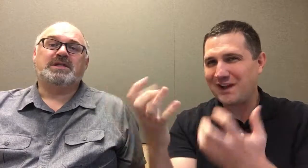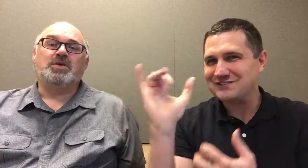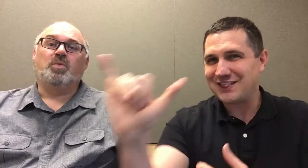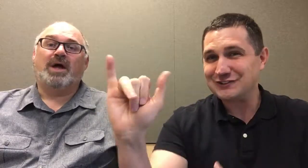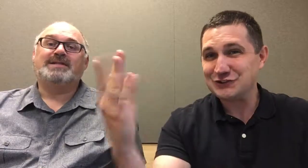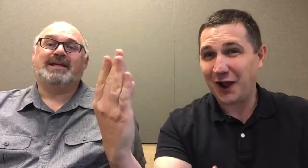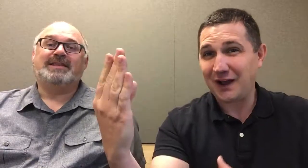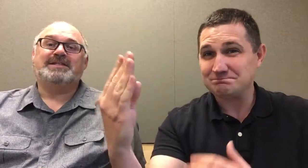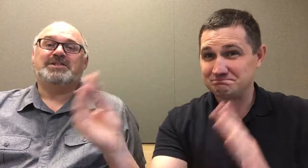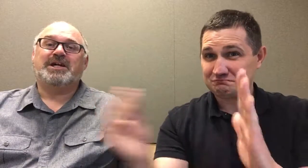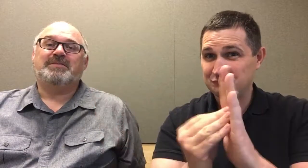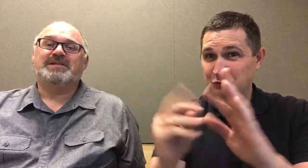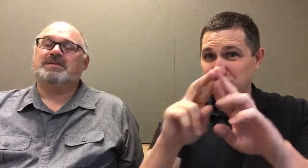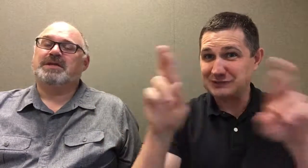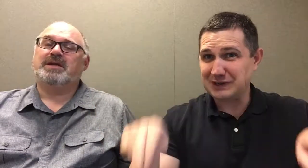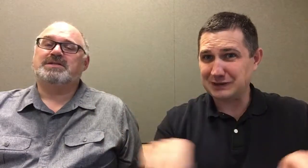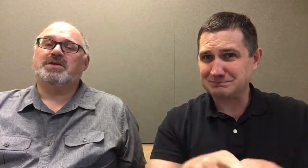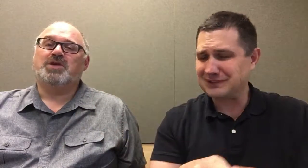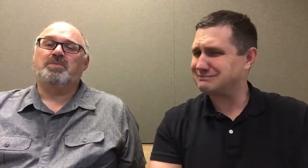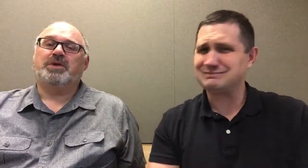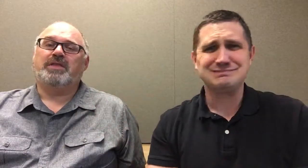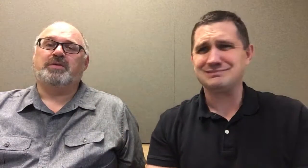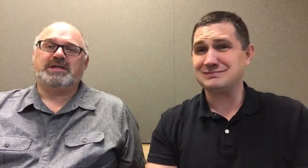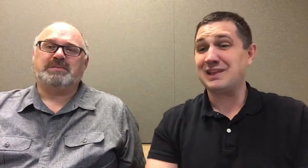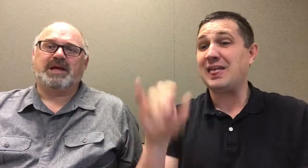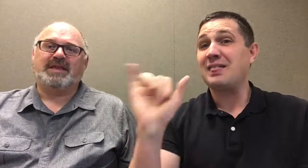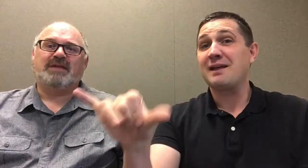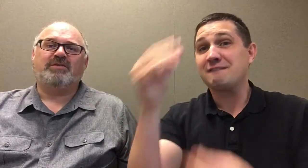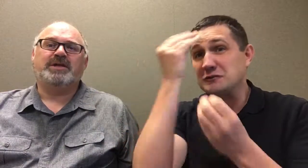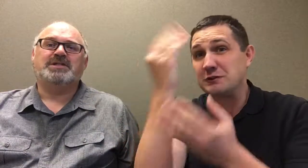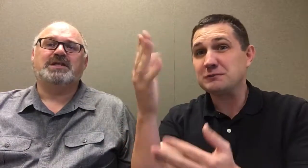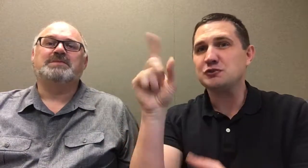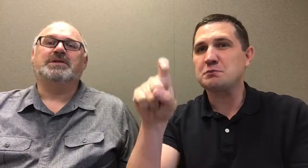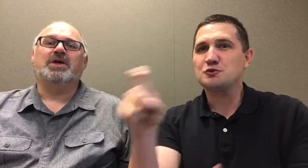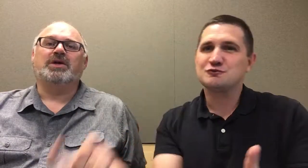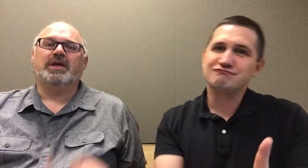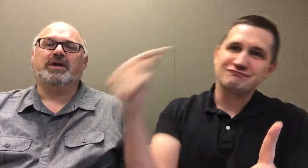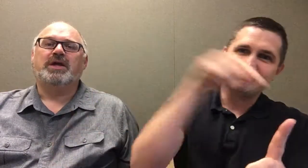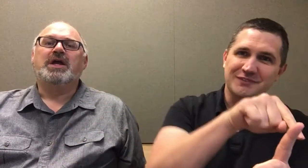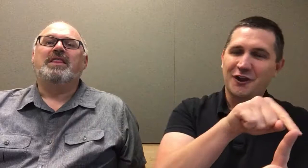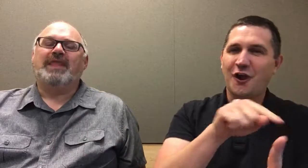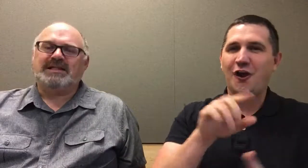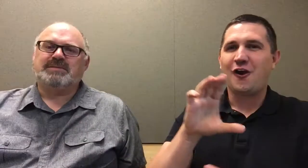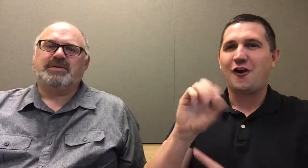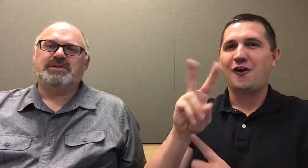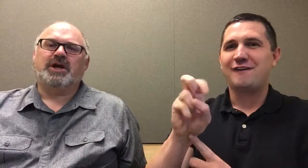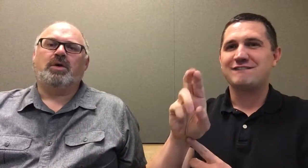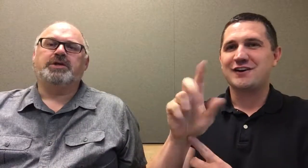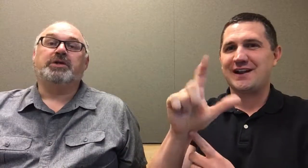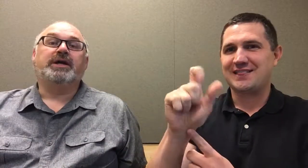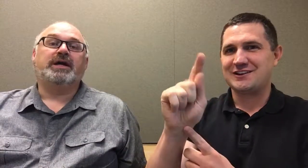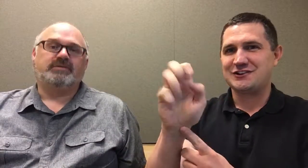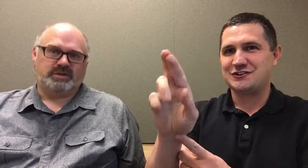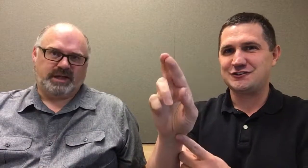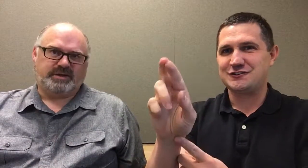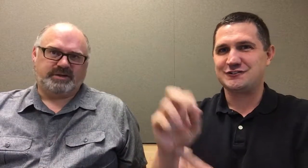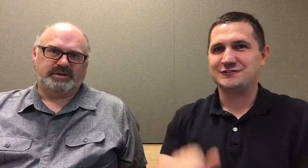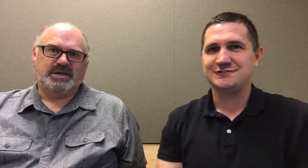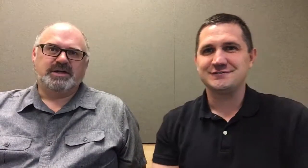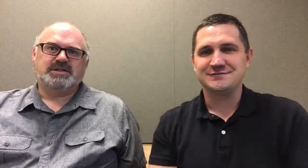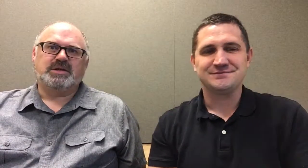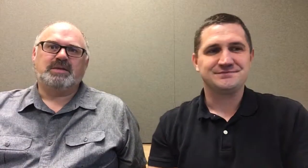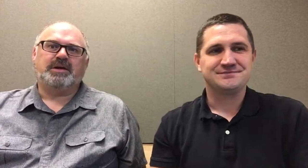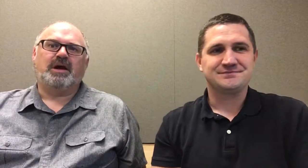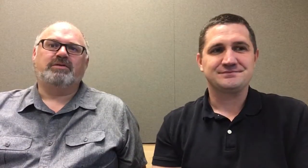The reason that you want to get this job is something else that you don't put on the resume. That information doesn't belong there. That's supposed to go on your cover